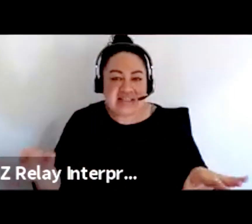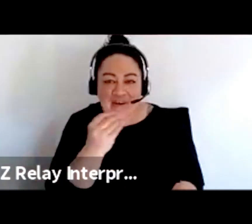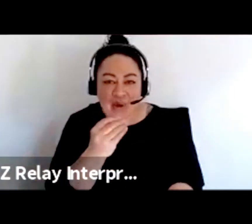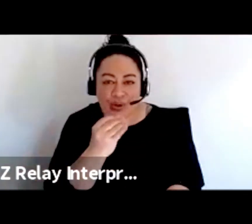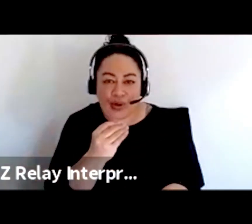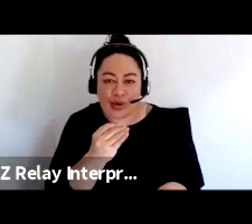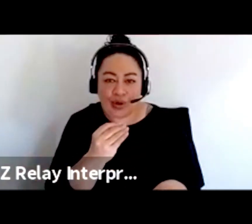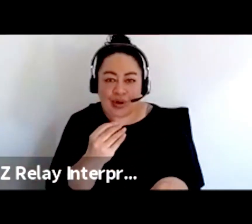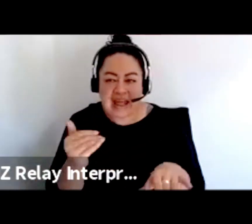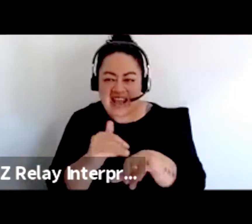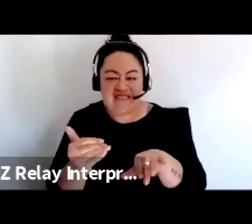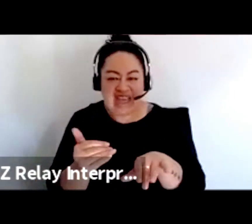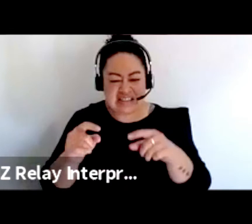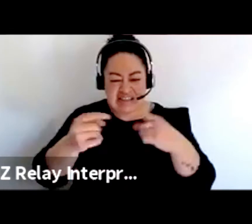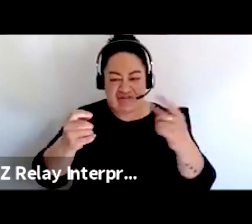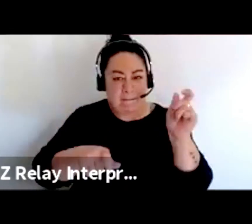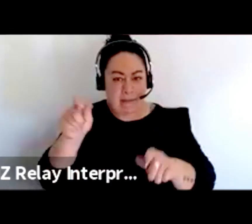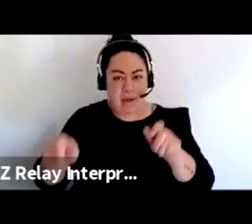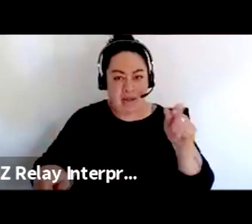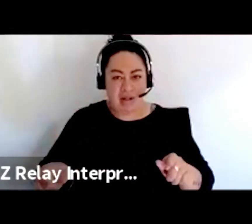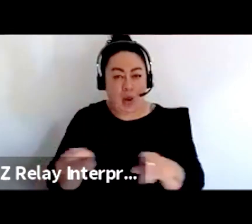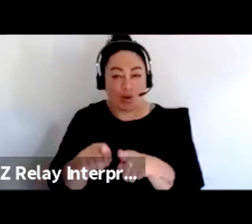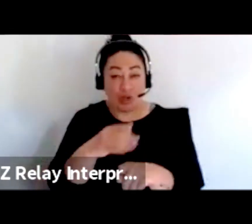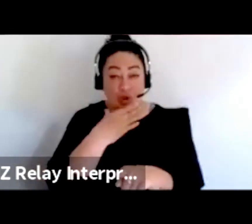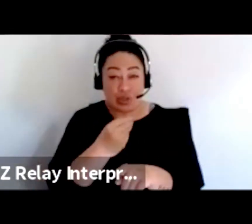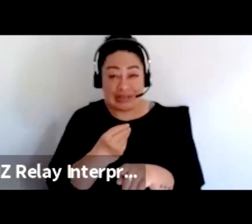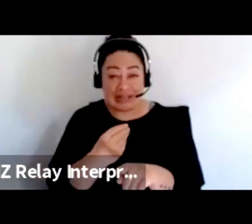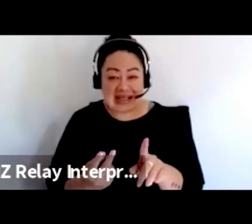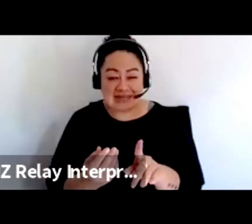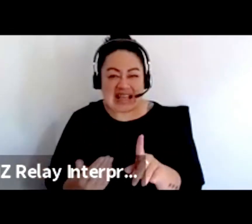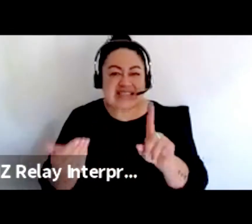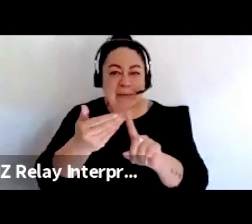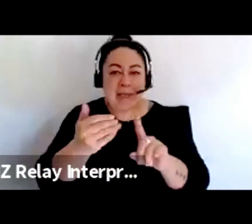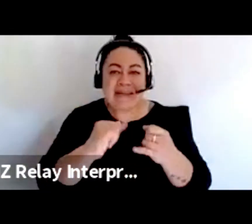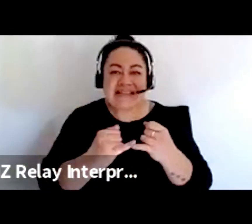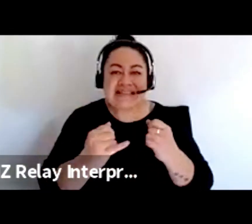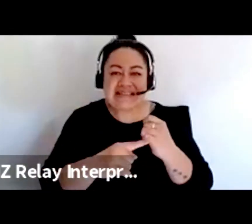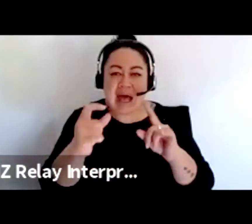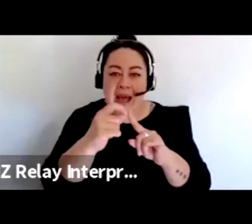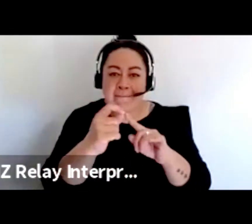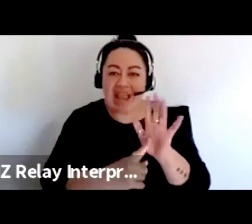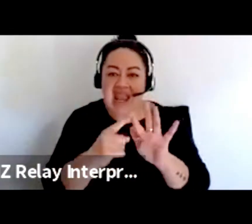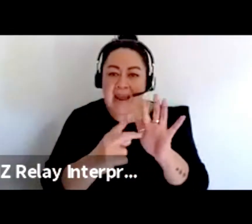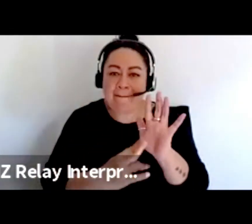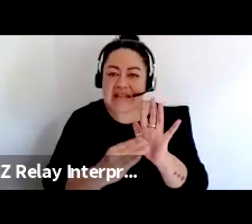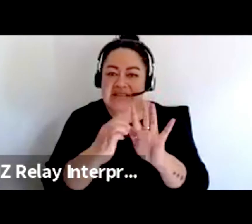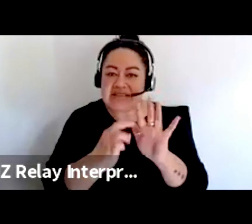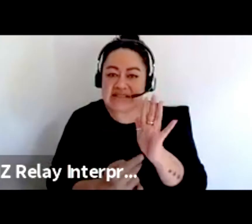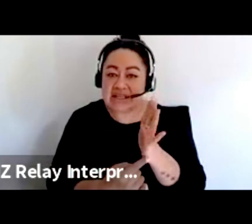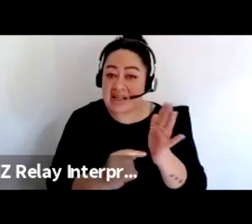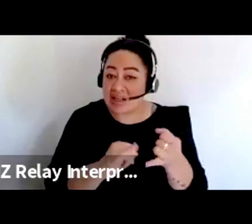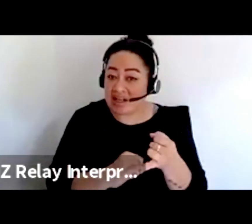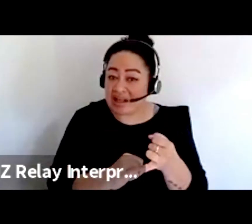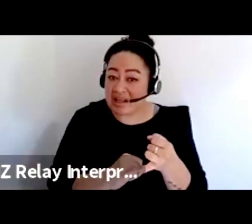regards to, and plus using supplements too? Kia ora, Les. Right. No, it doesn't